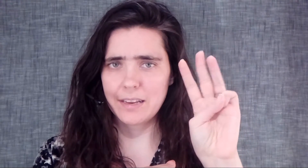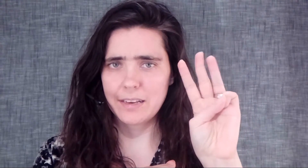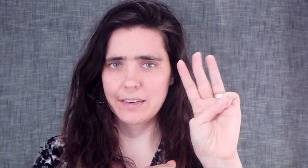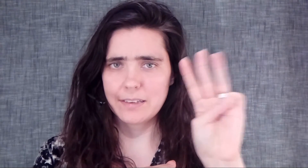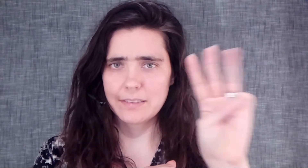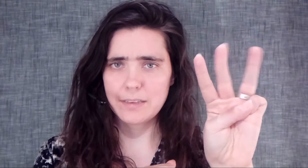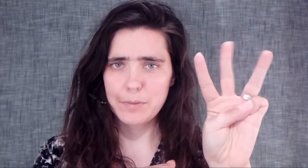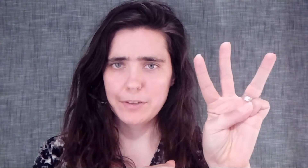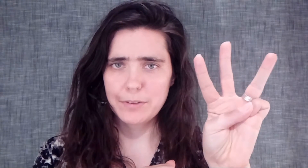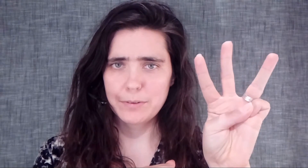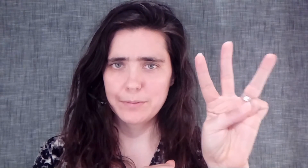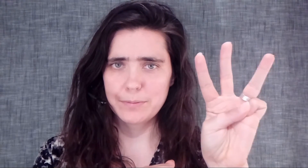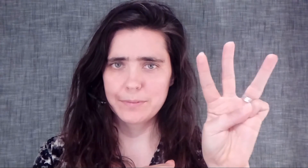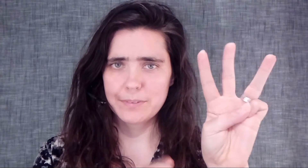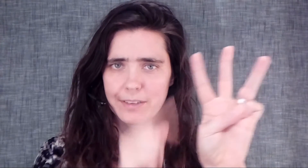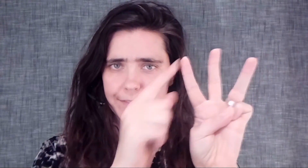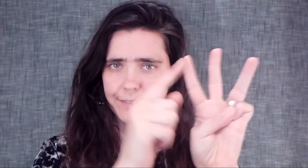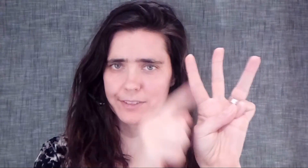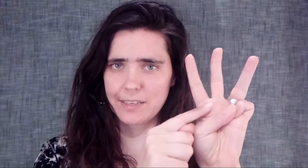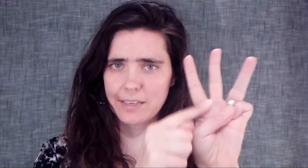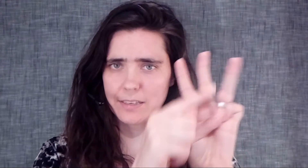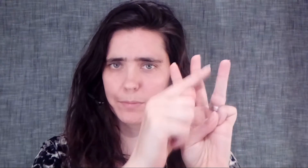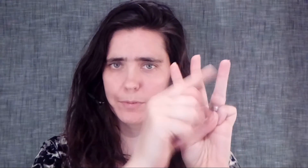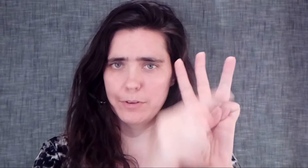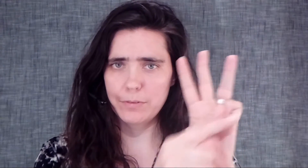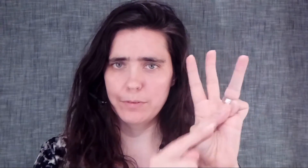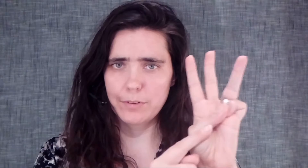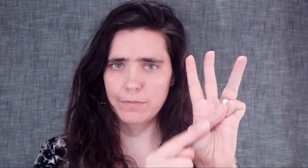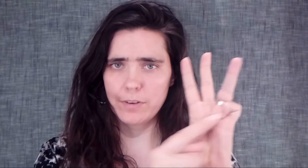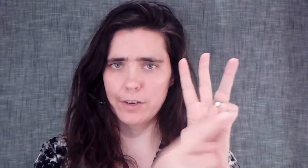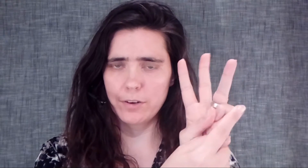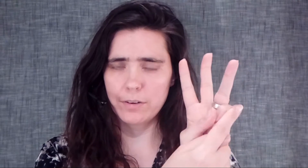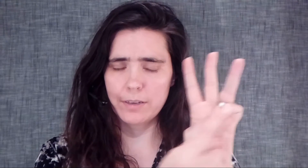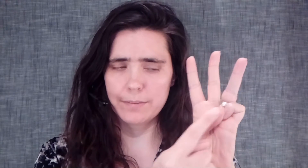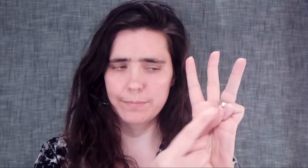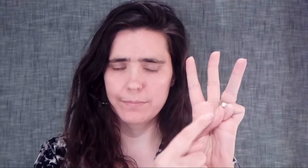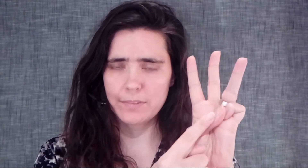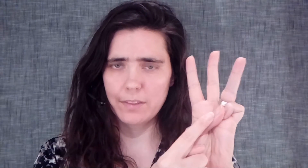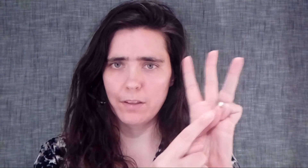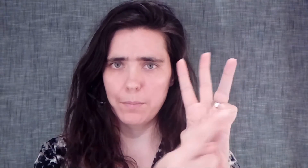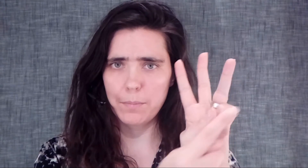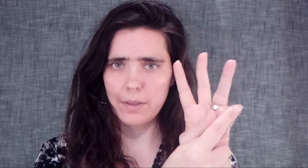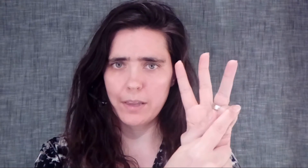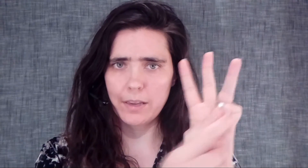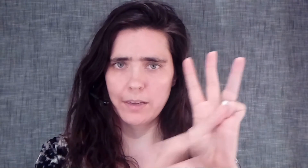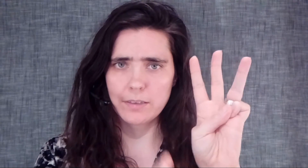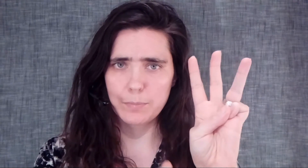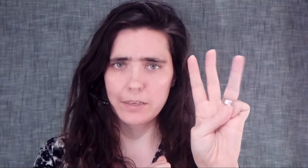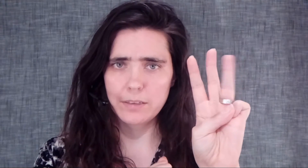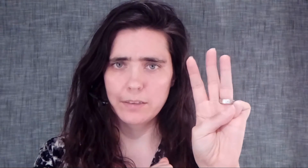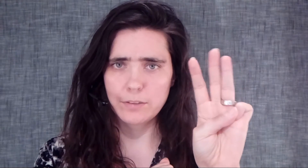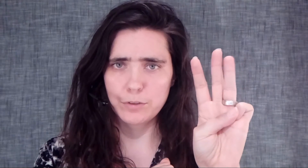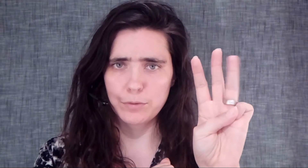Then W kind of looks like a W. Your finger, thumb, and pinky do